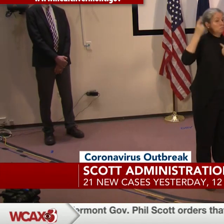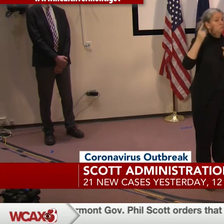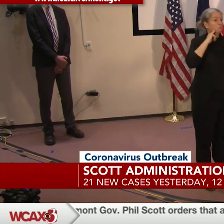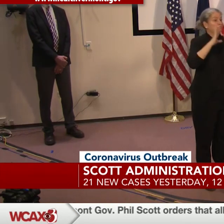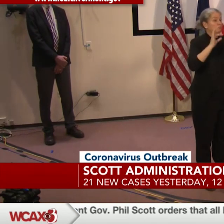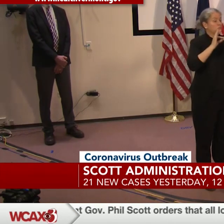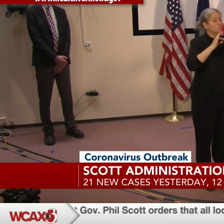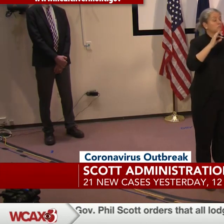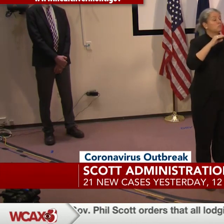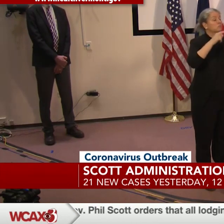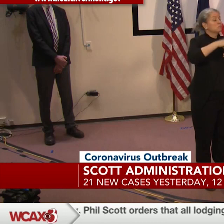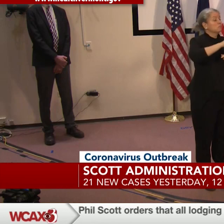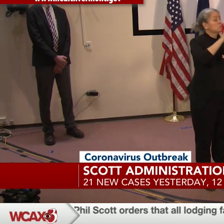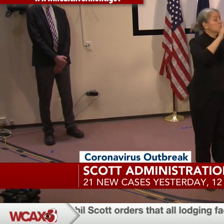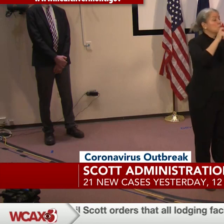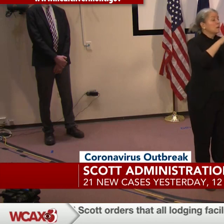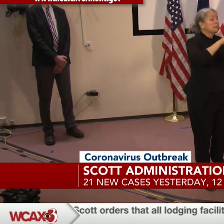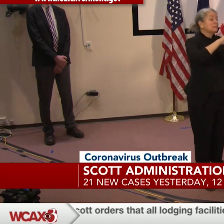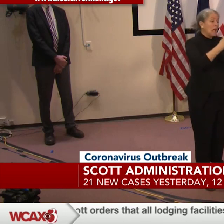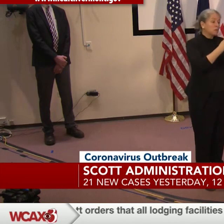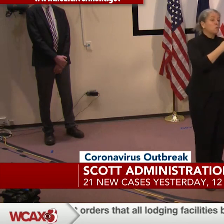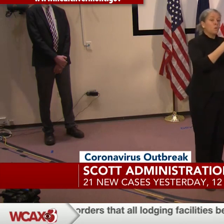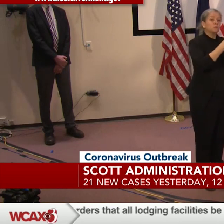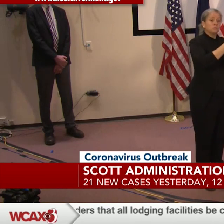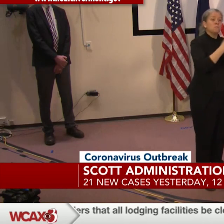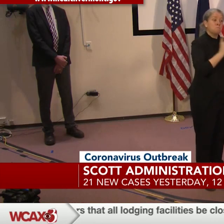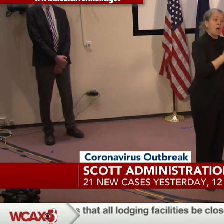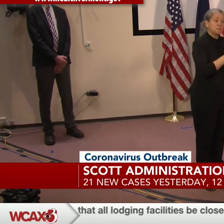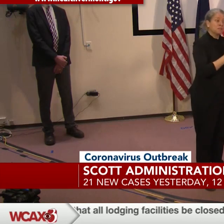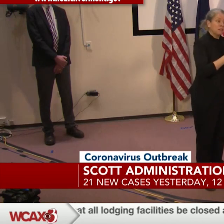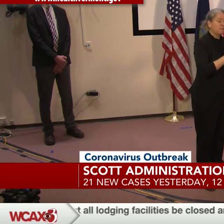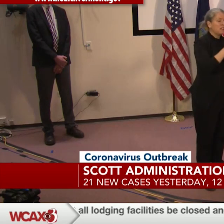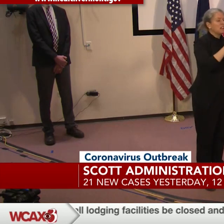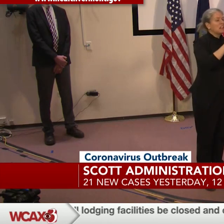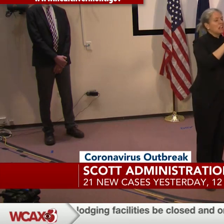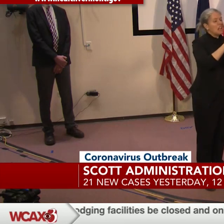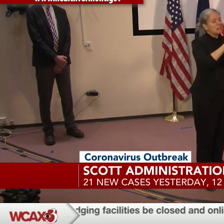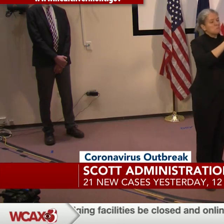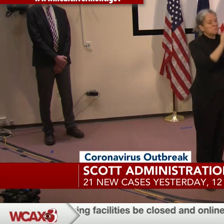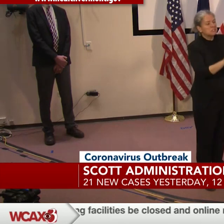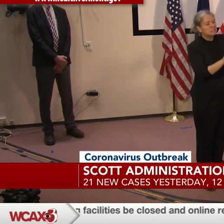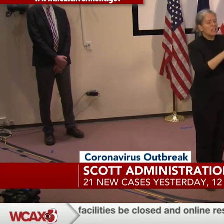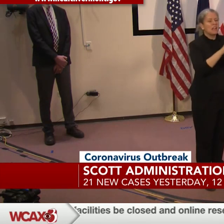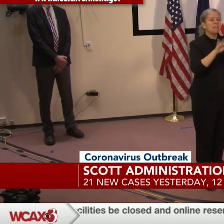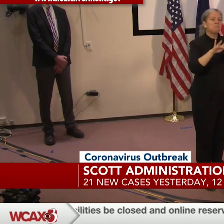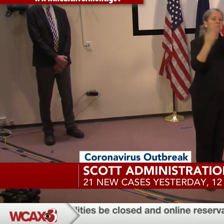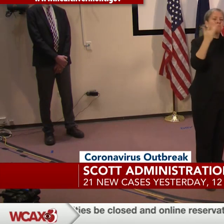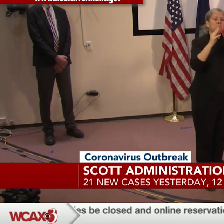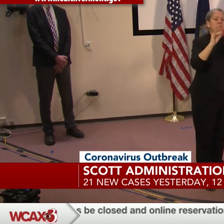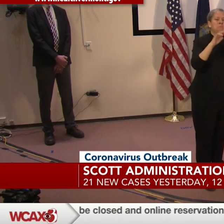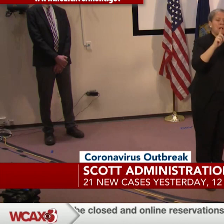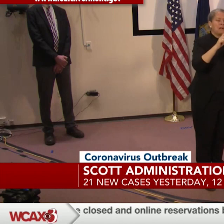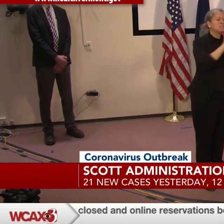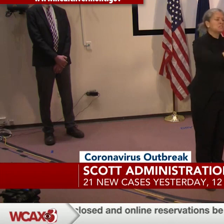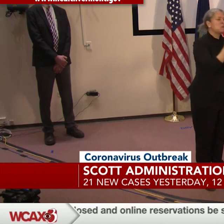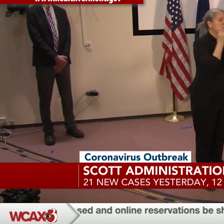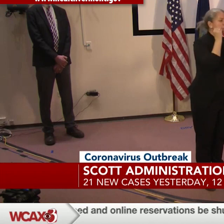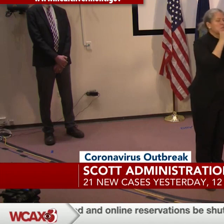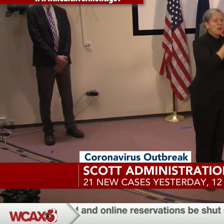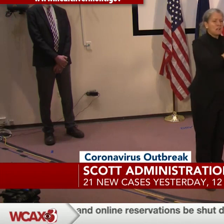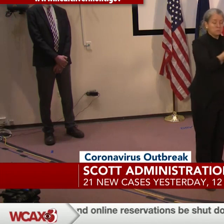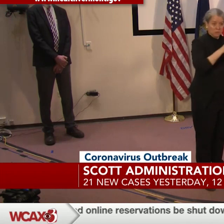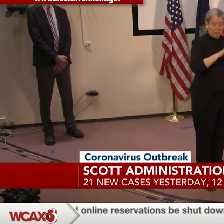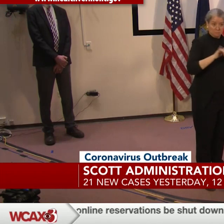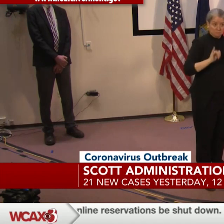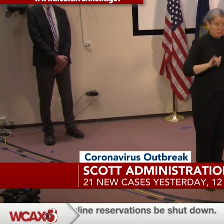are diagnosed would not become hugely serious, could be handled by stay-at-home